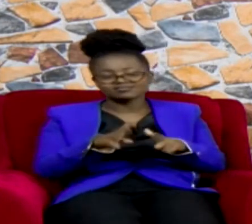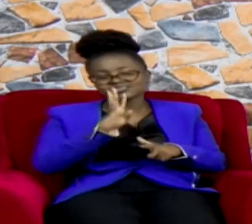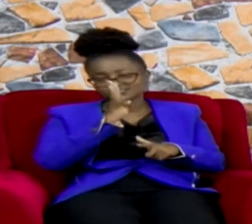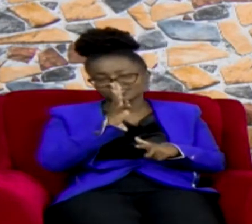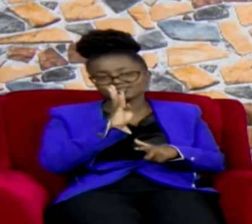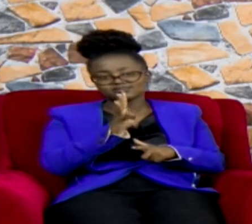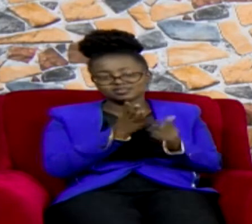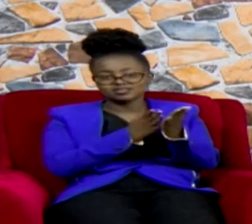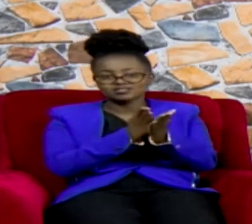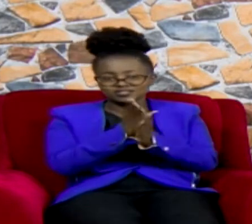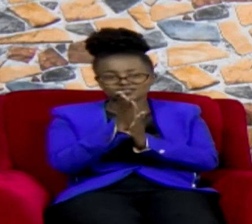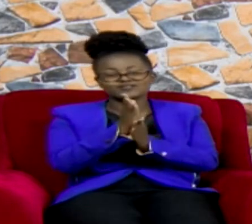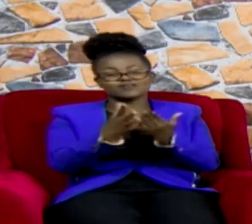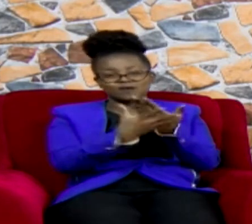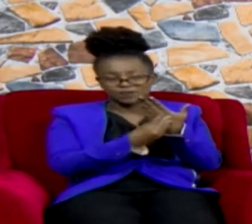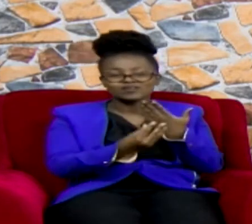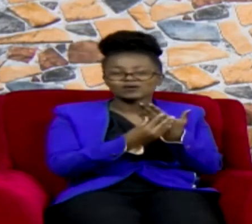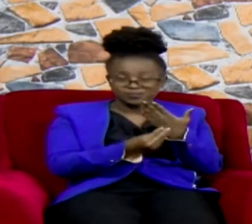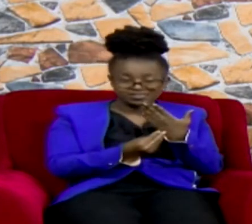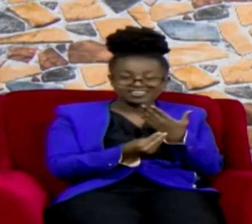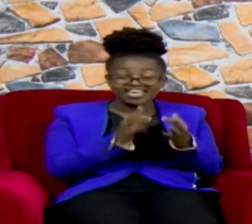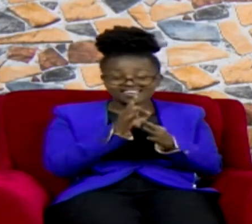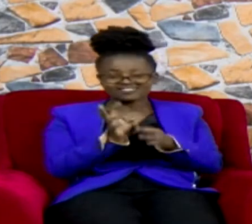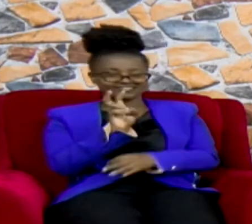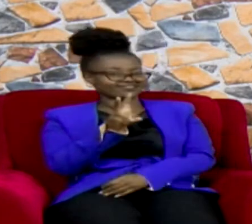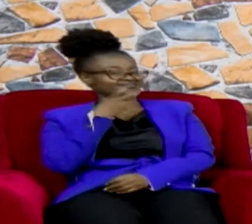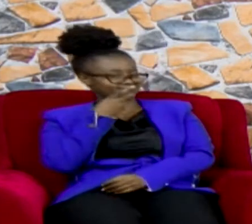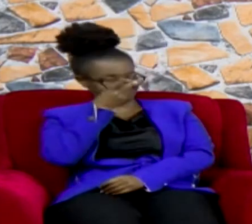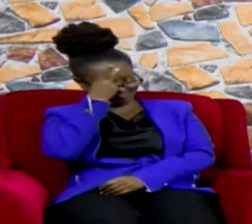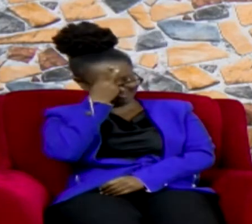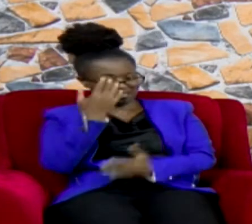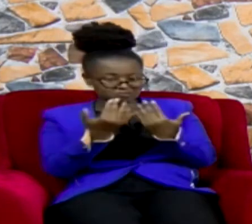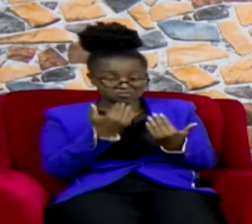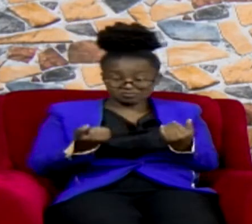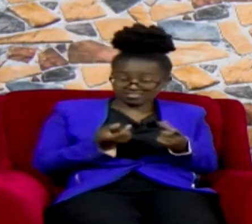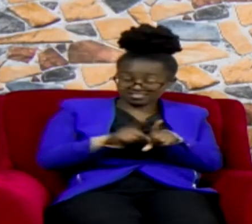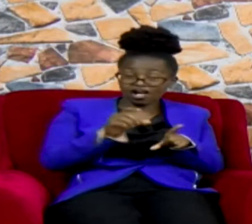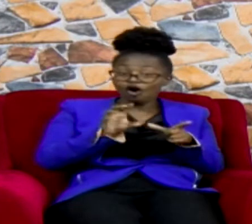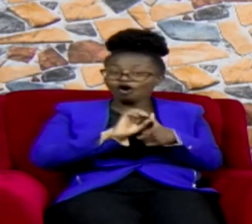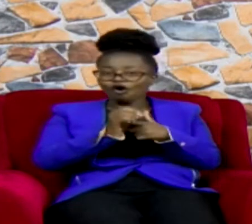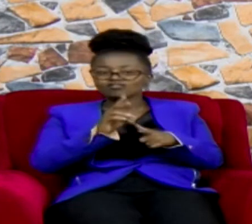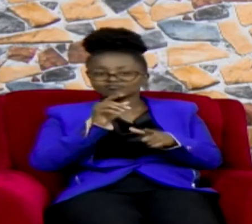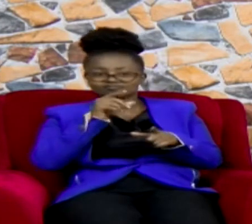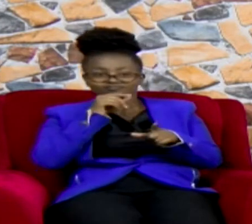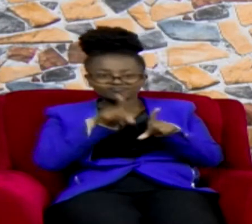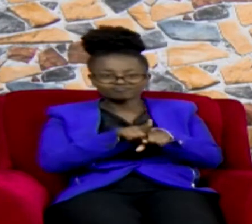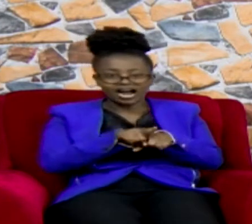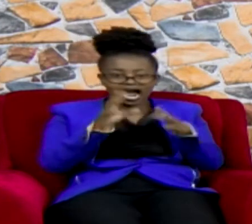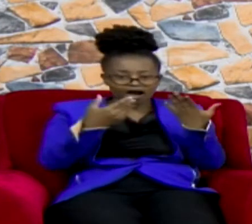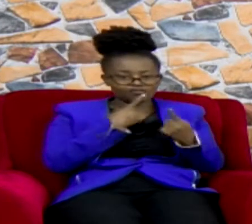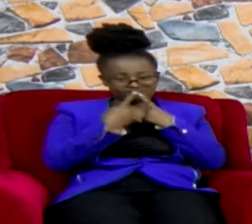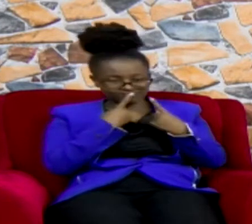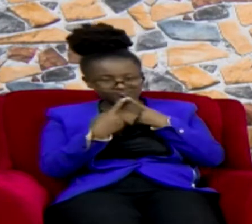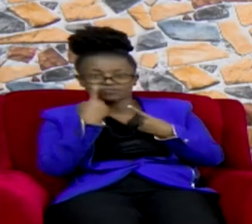speech through imitation. So you look at your parents, you look at your sibling, how they are speaking, how the mouth and the